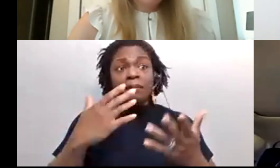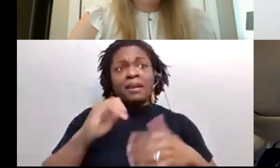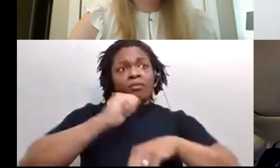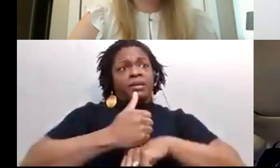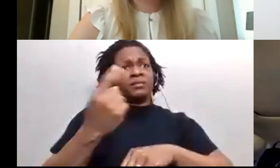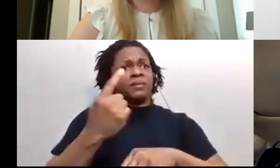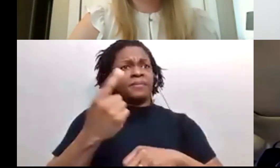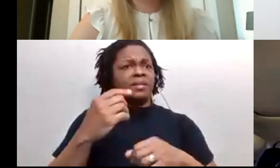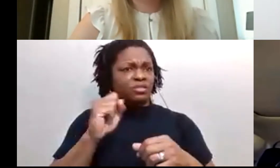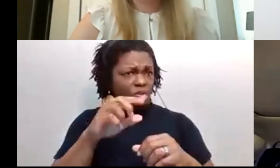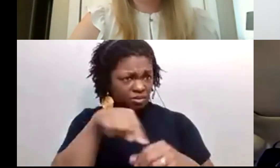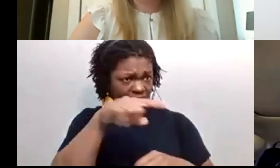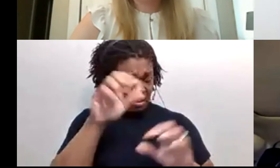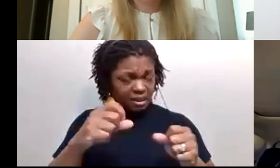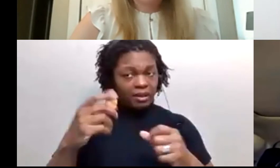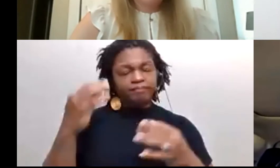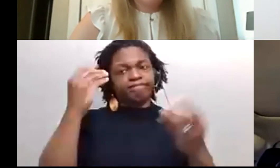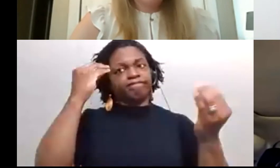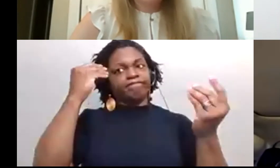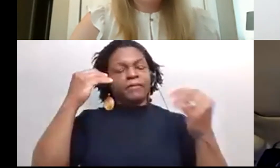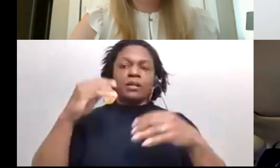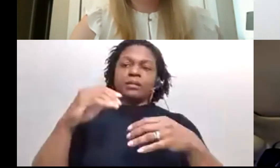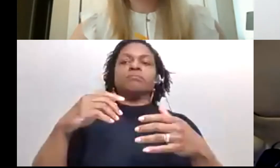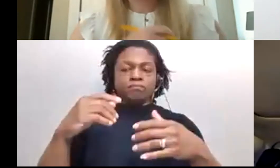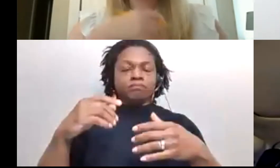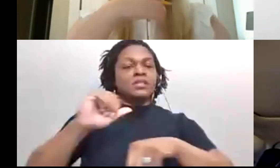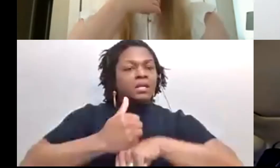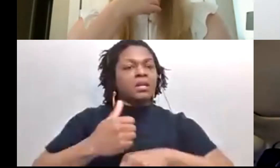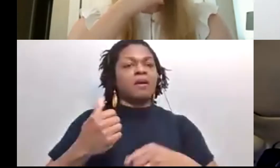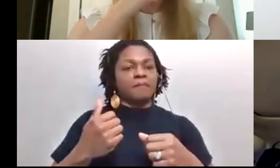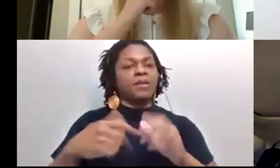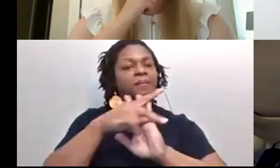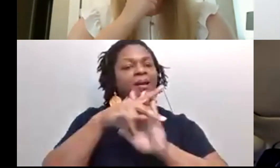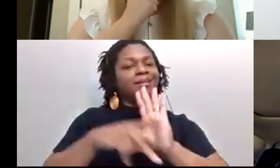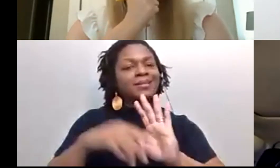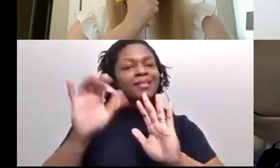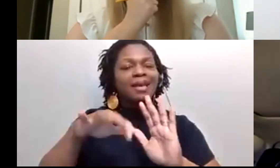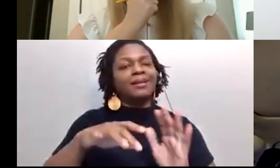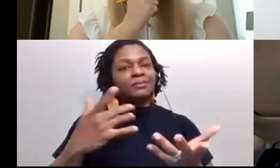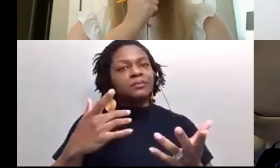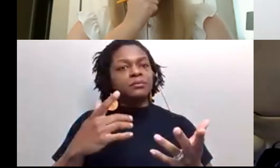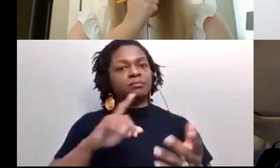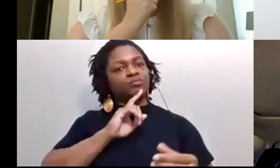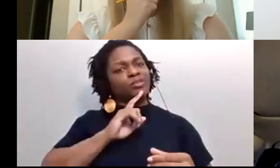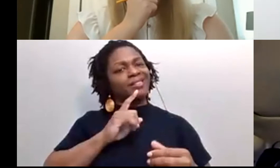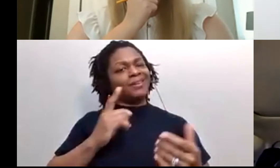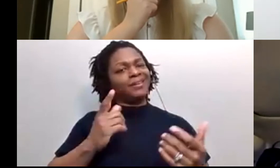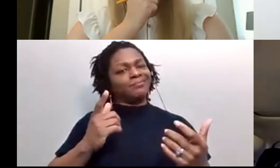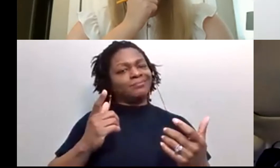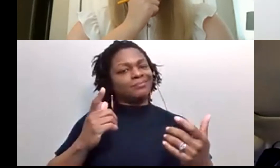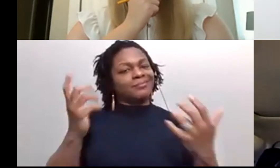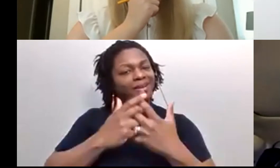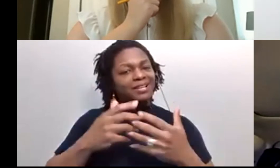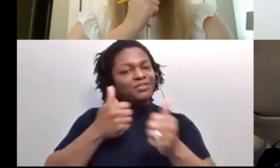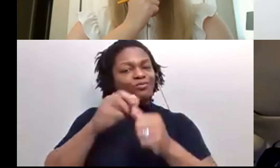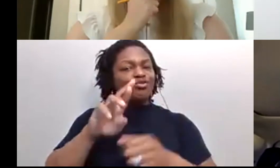sure that they can put in place policies, realistic policies, that is extremely inclusive of our children